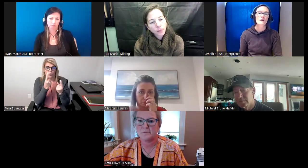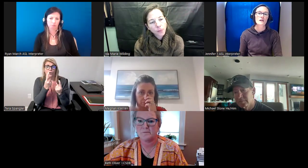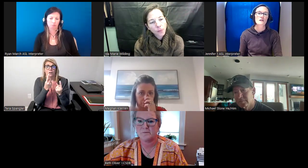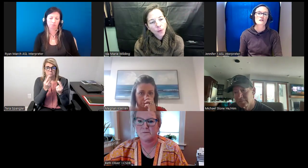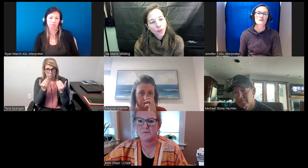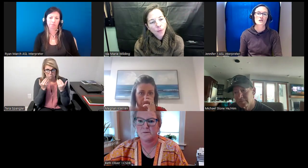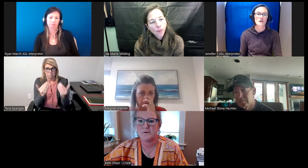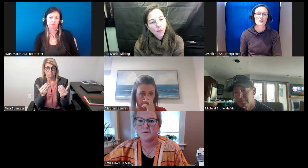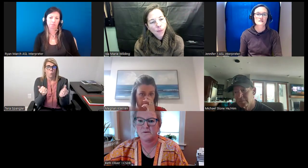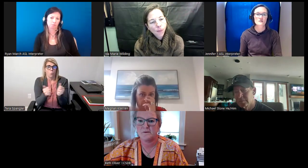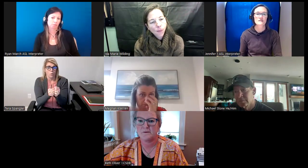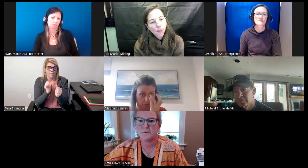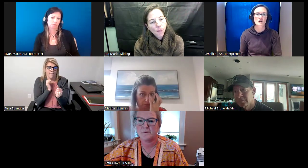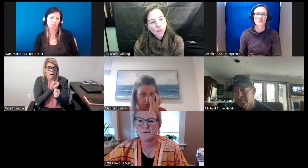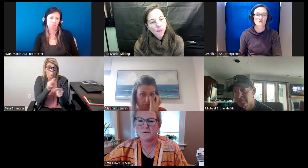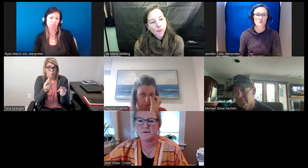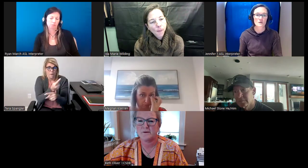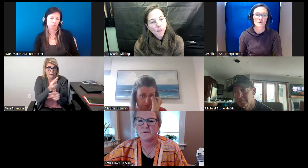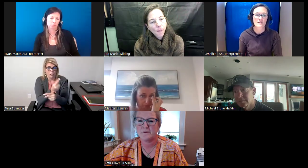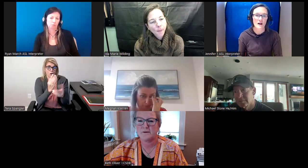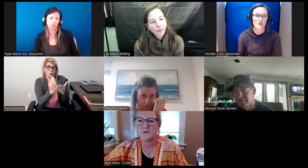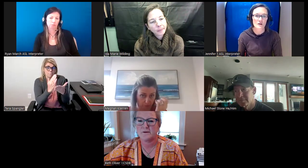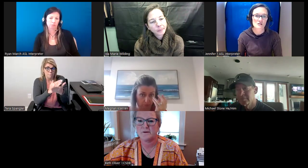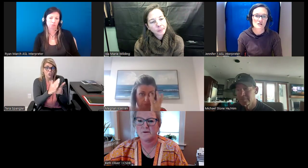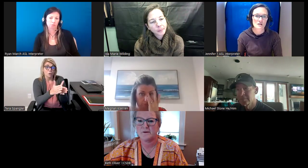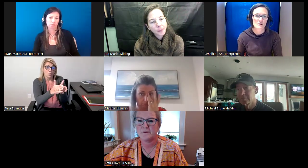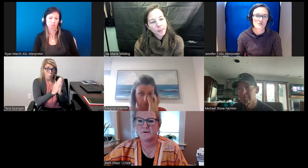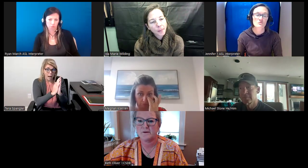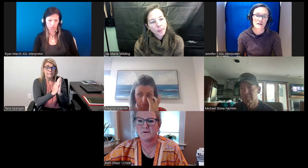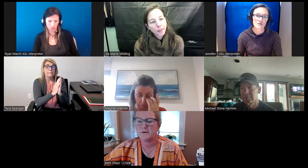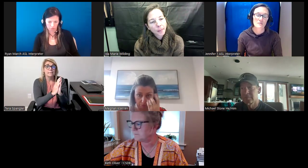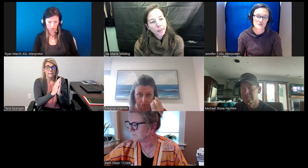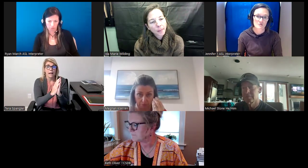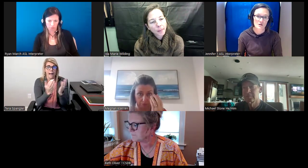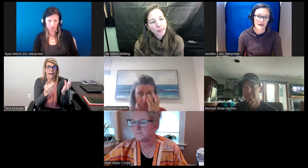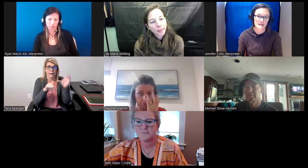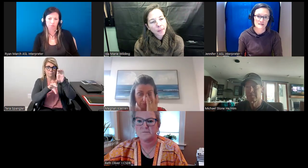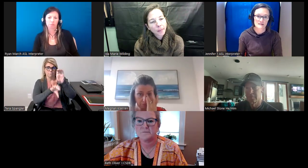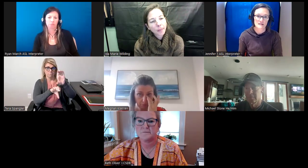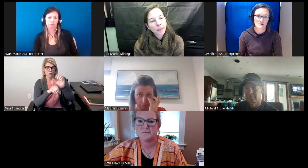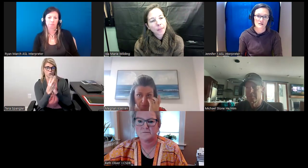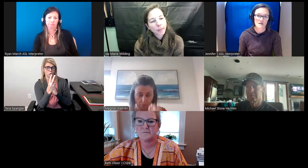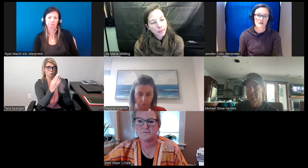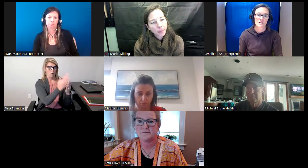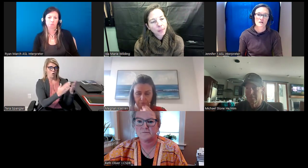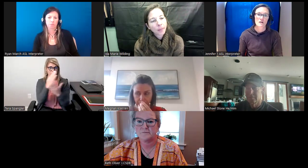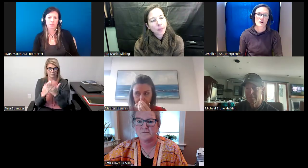and we could also consider going forward with our regular budget request.